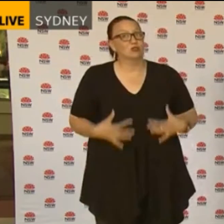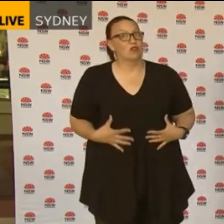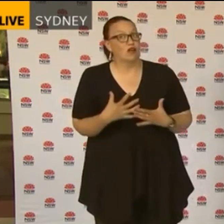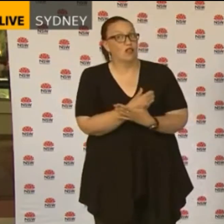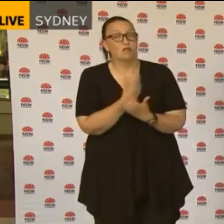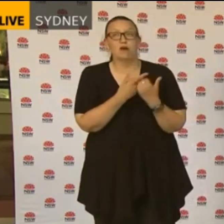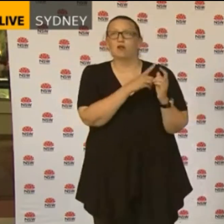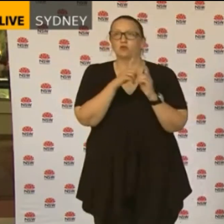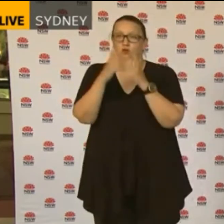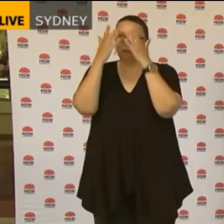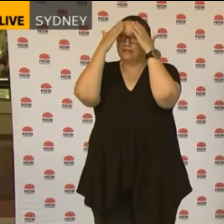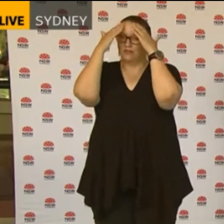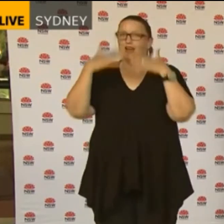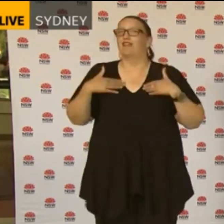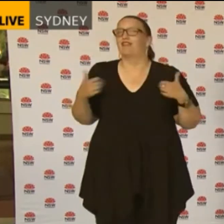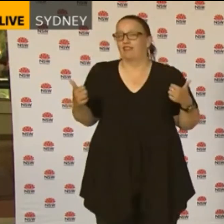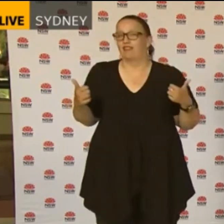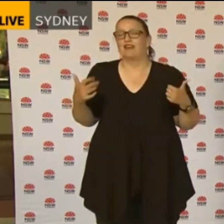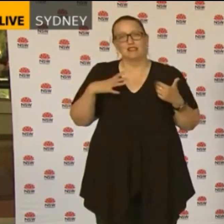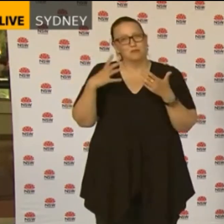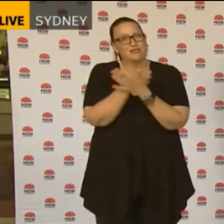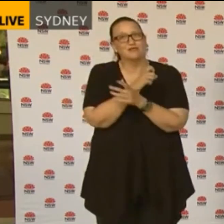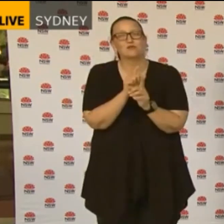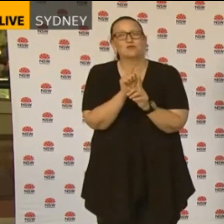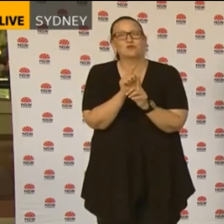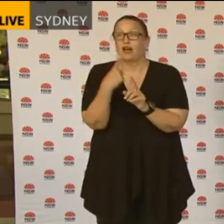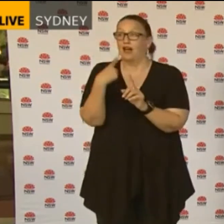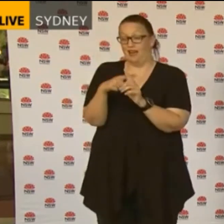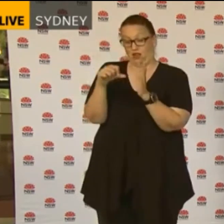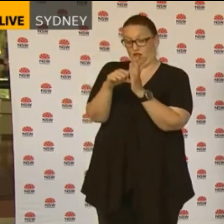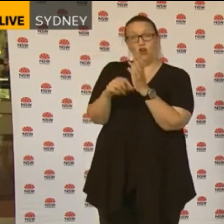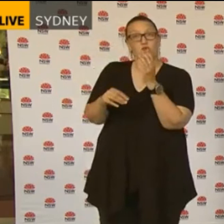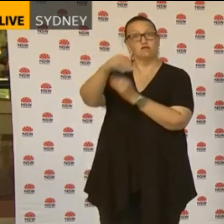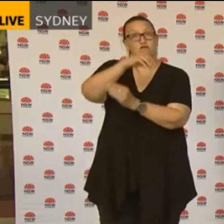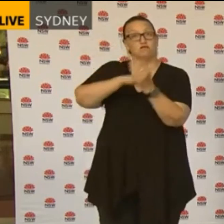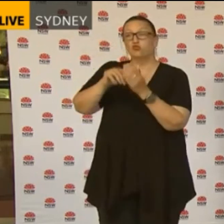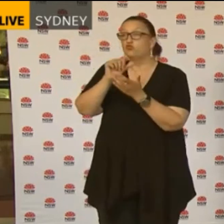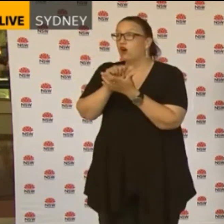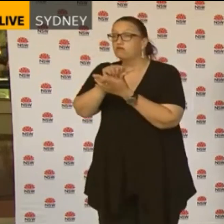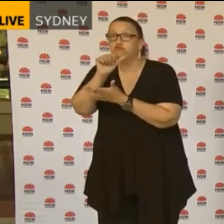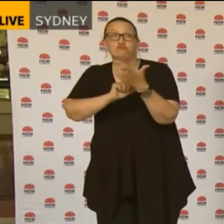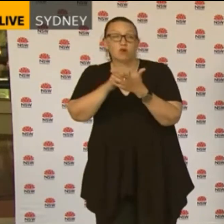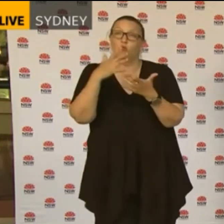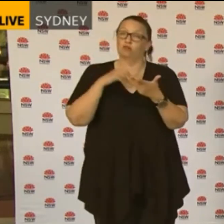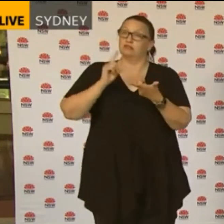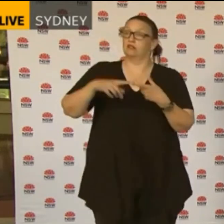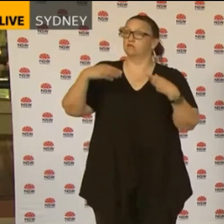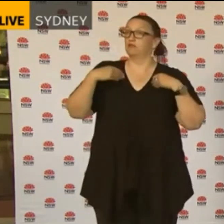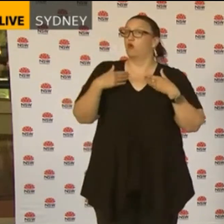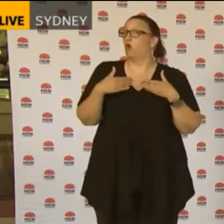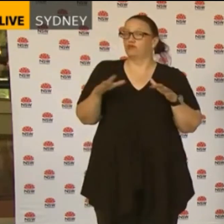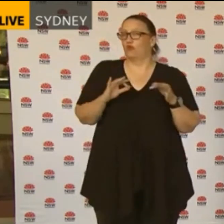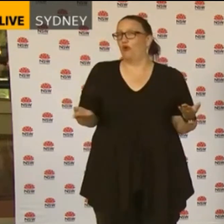really critical, and it's this balanced strategy that will continue. And again, I don't mind what criticism we get from others.